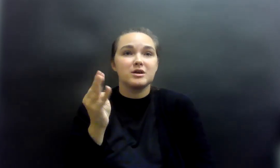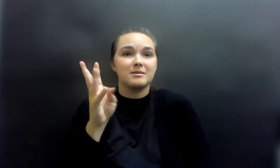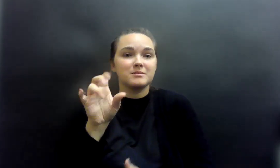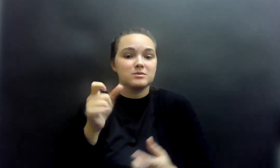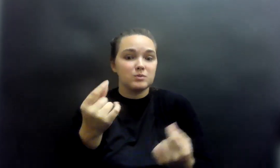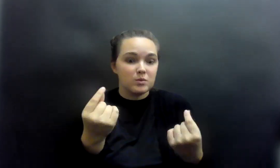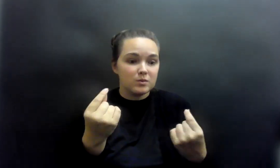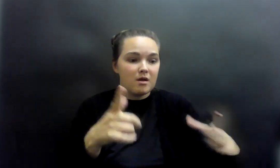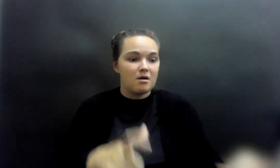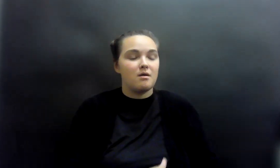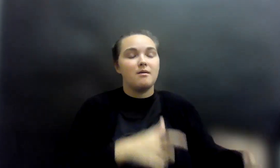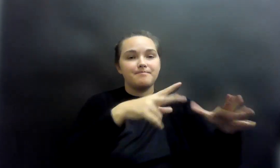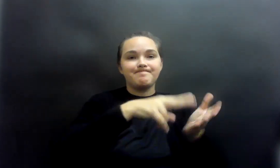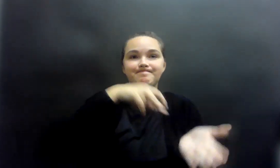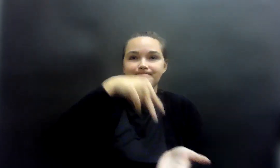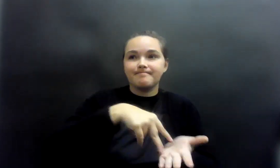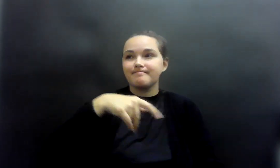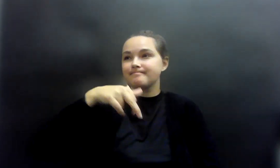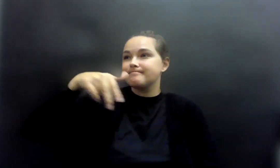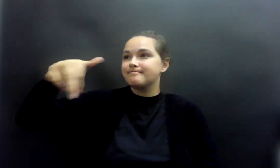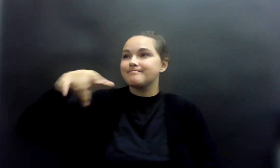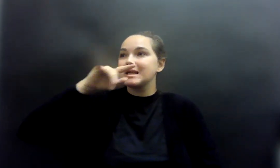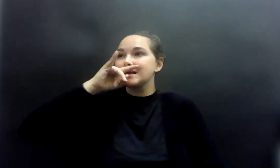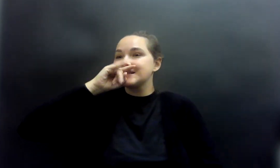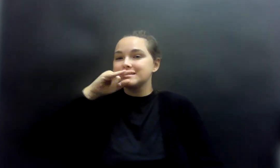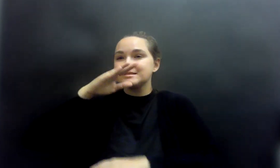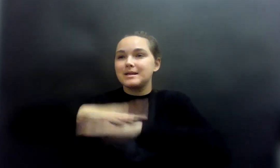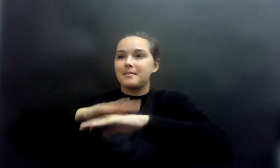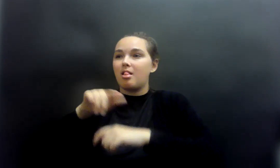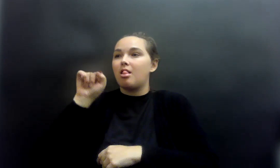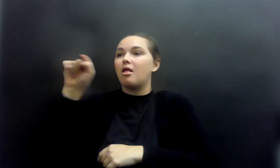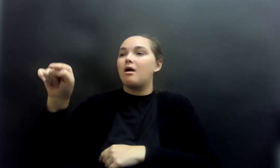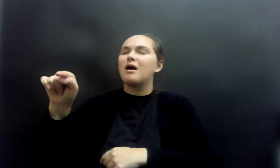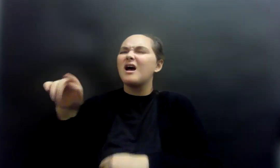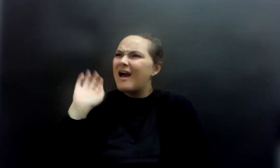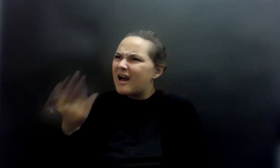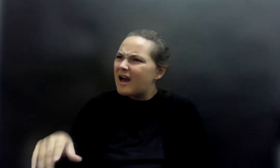plate, jumped up, and strode to the kids' table. Hey!